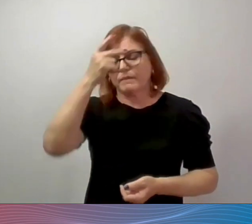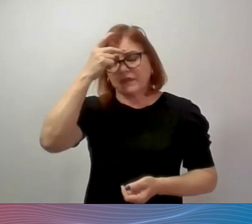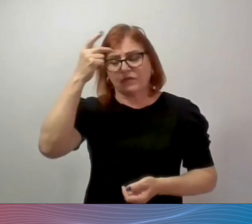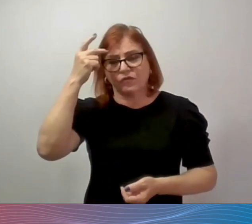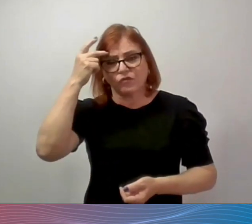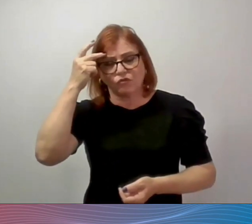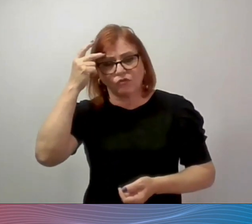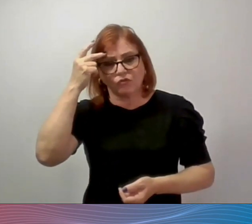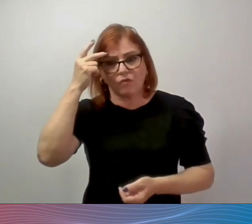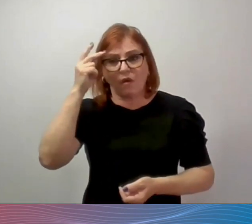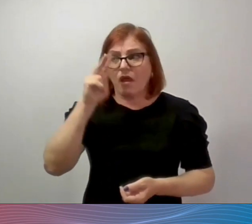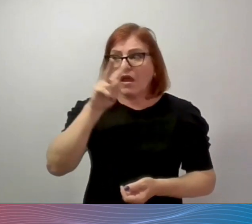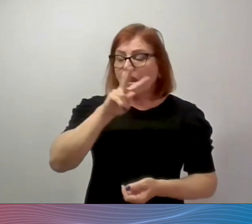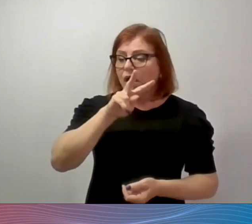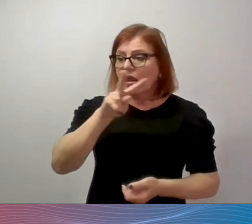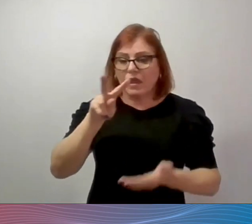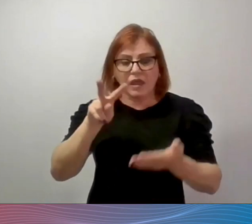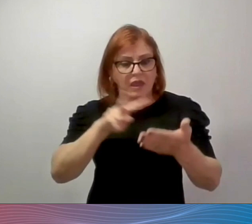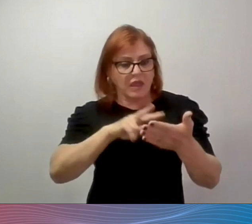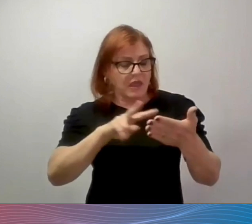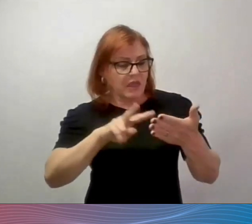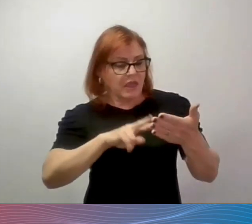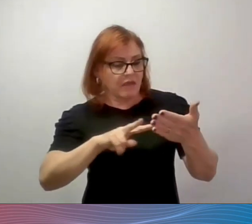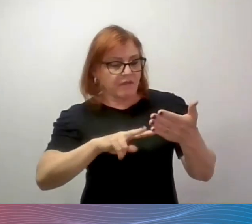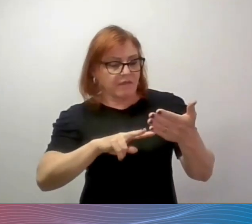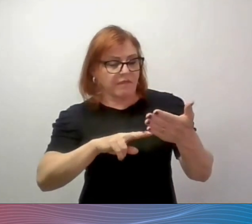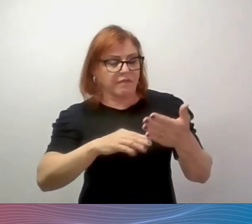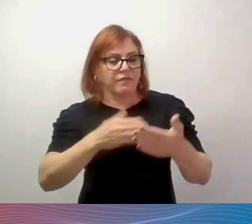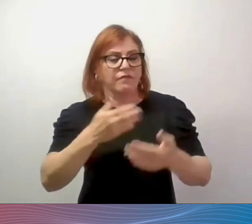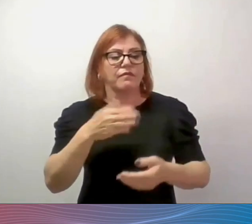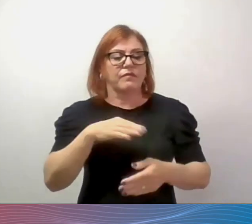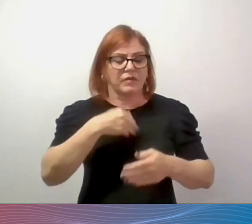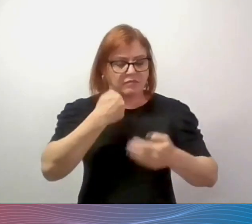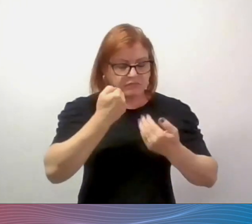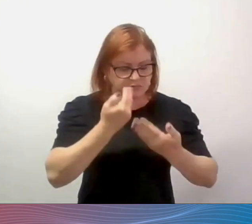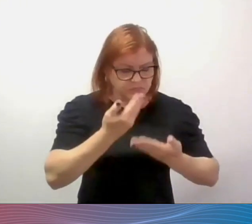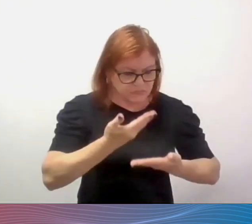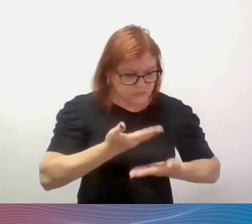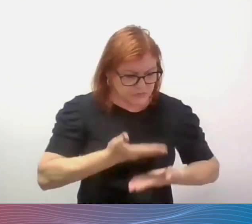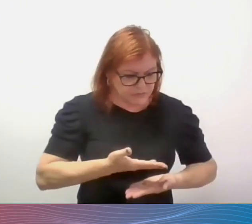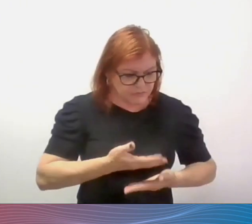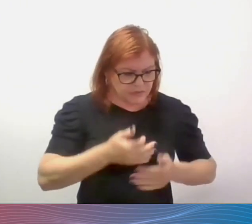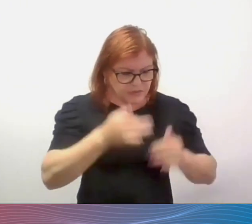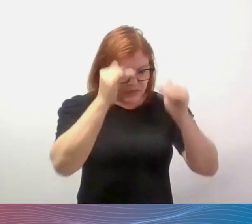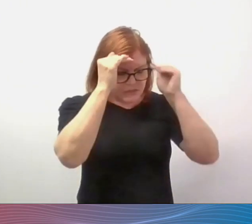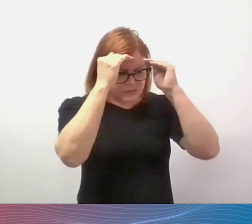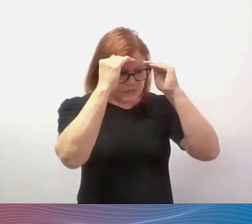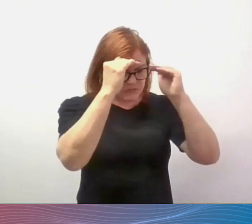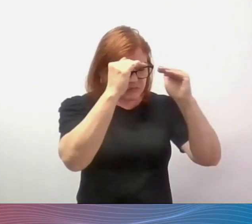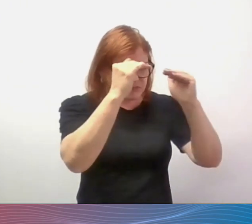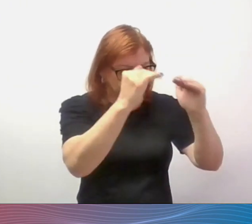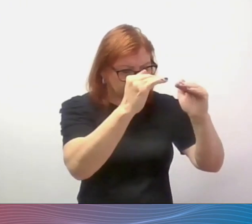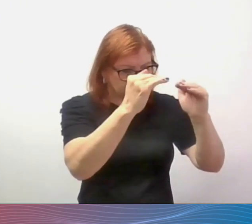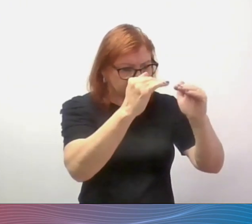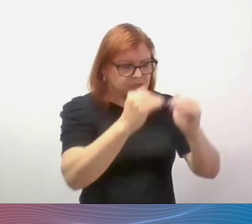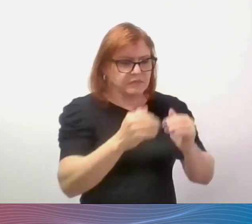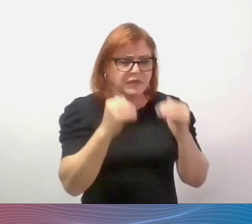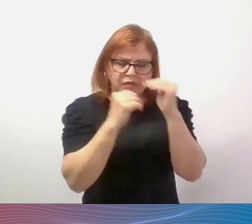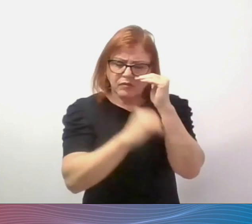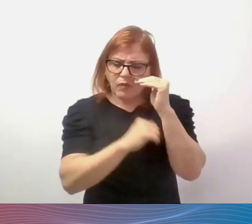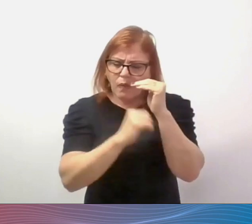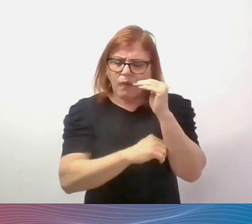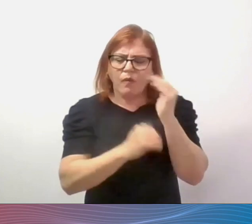guarda e pratica a palavra, brothers and sisters, those who listen to the word with reverence and practice the